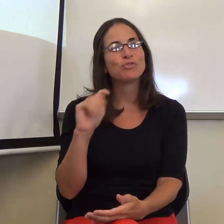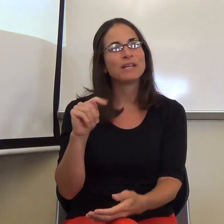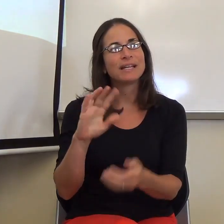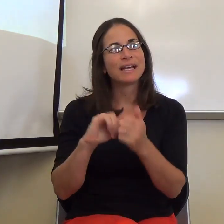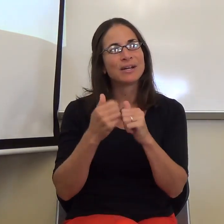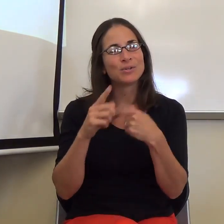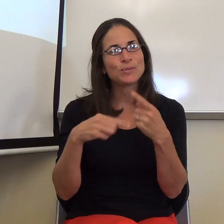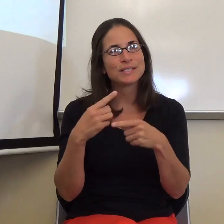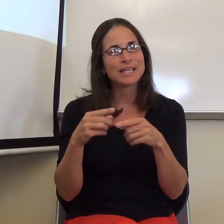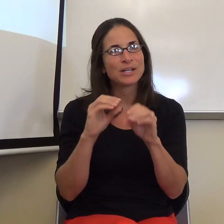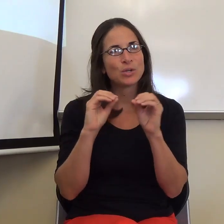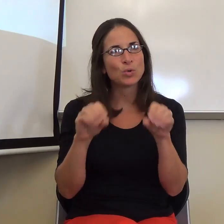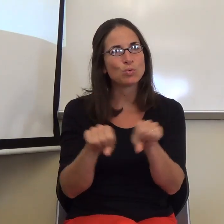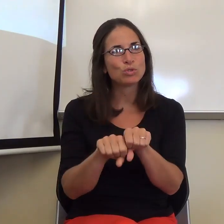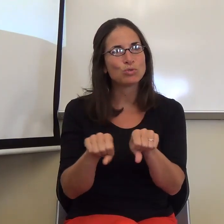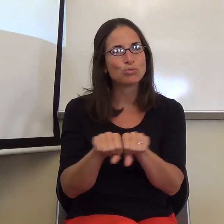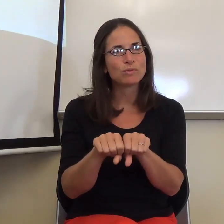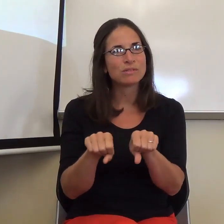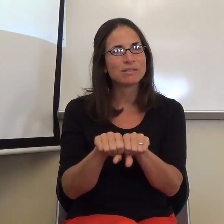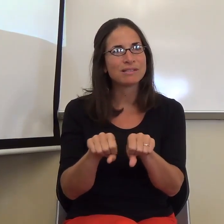know is how they ever have time to